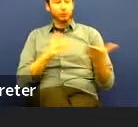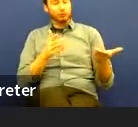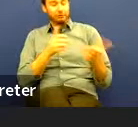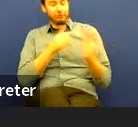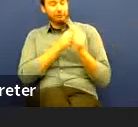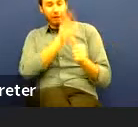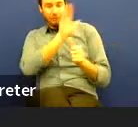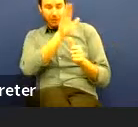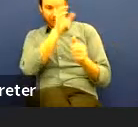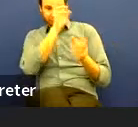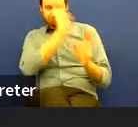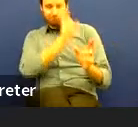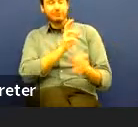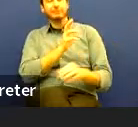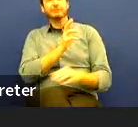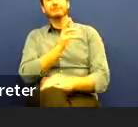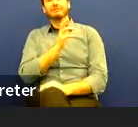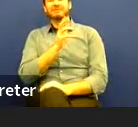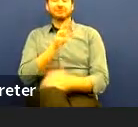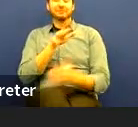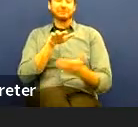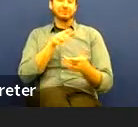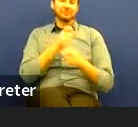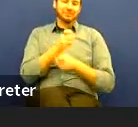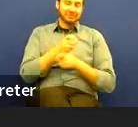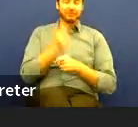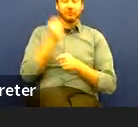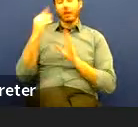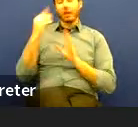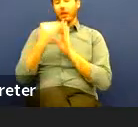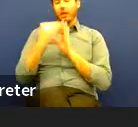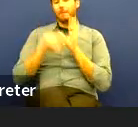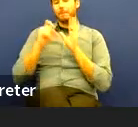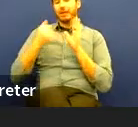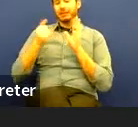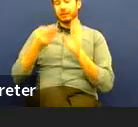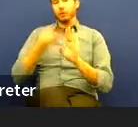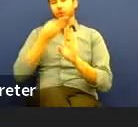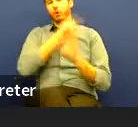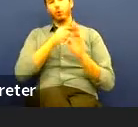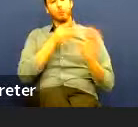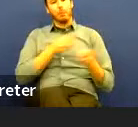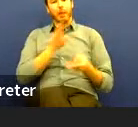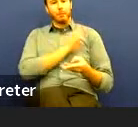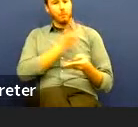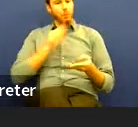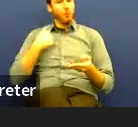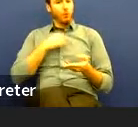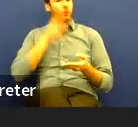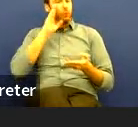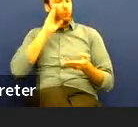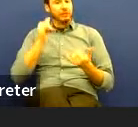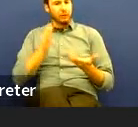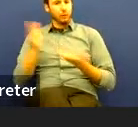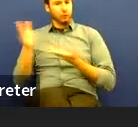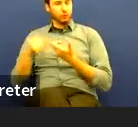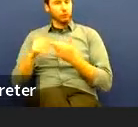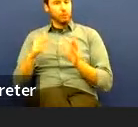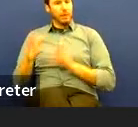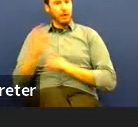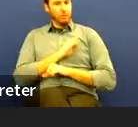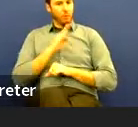that. This application does have to go to the planning board, so we will be going to the planning board and having them taking a